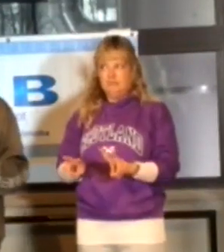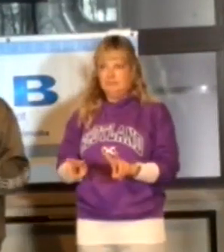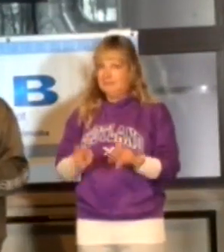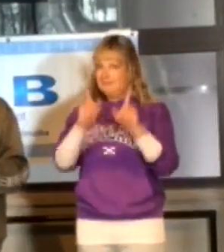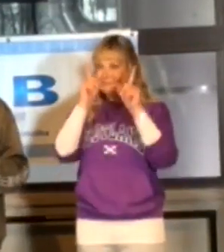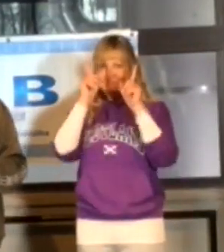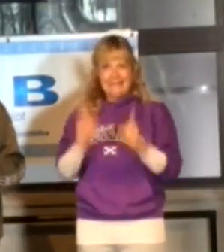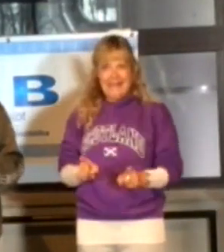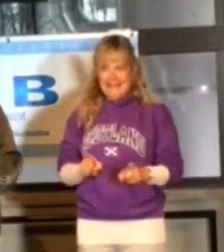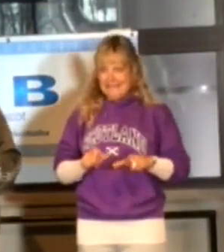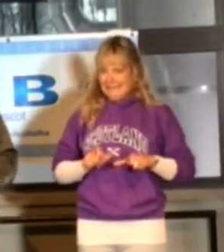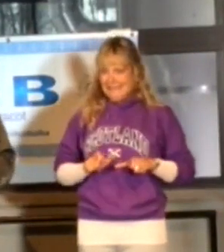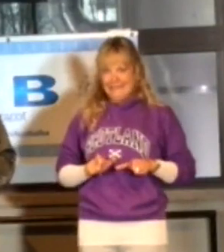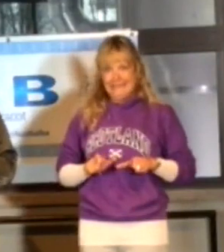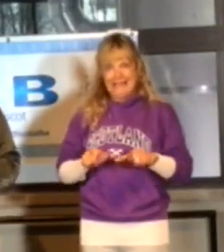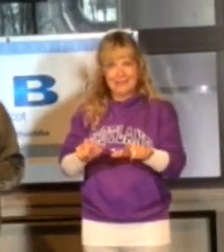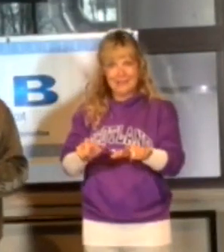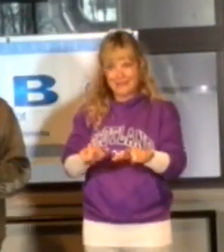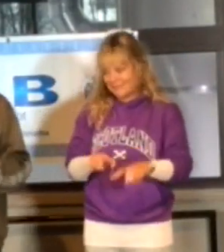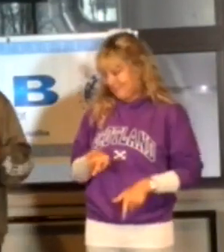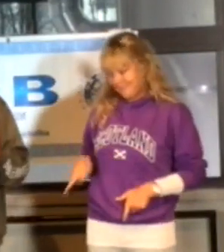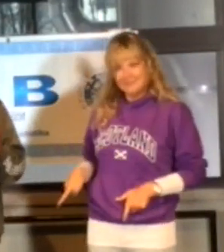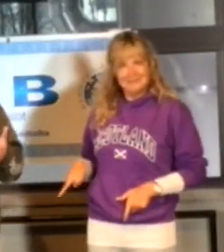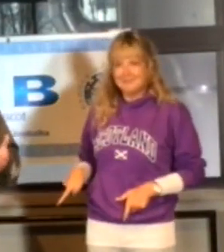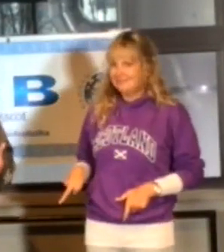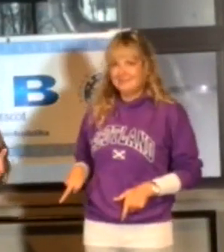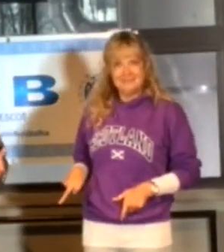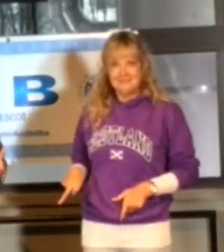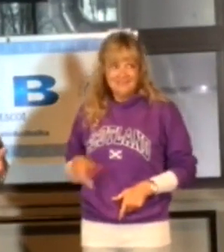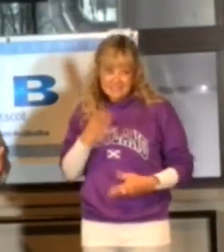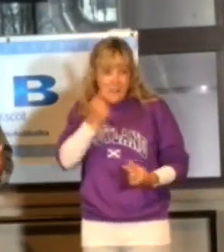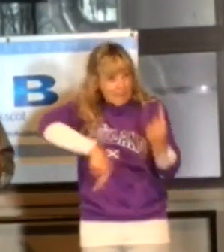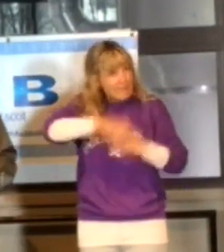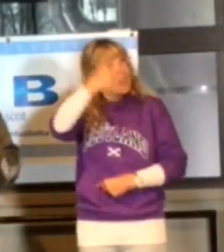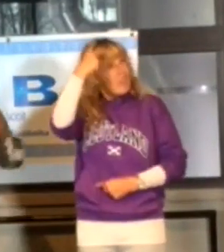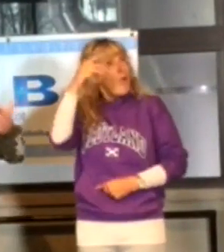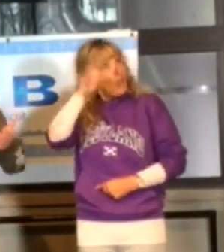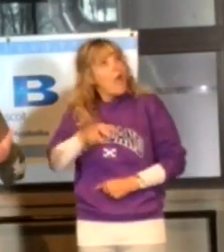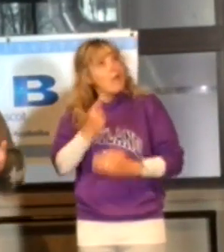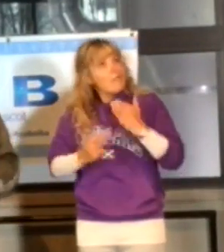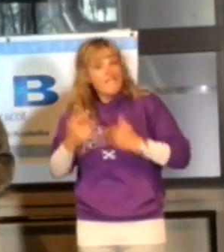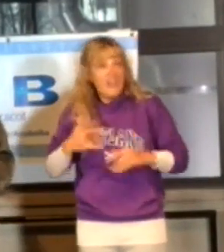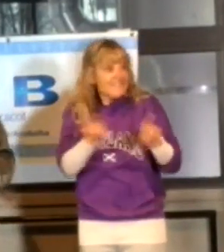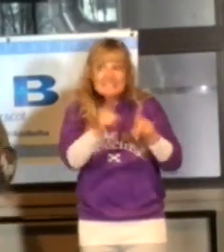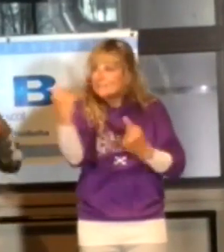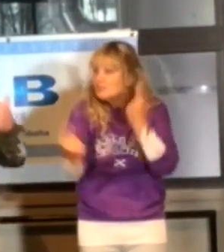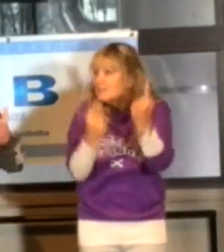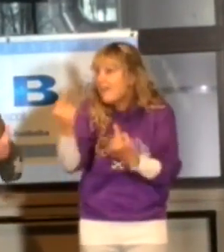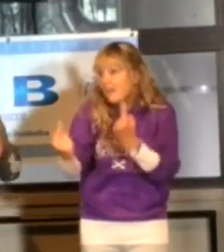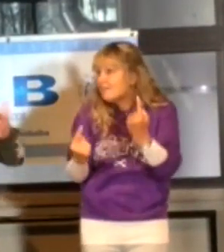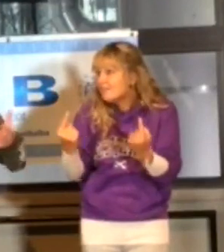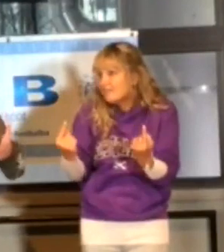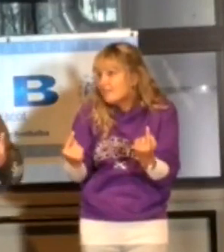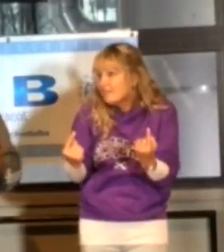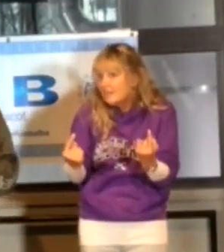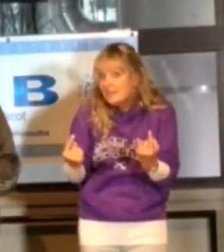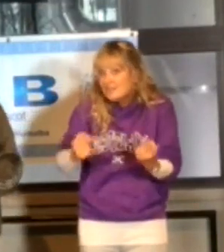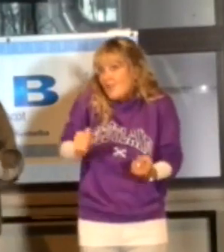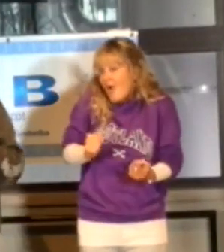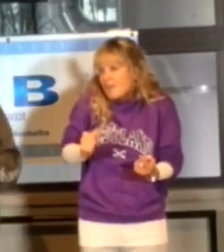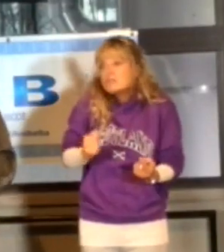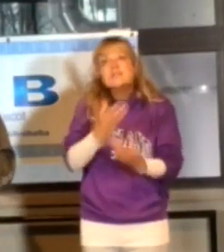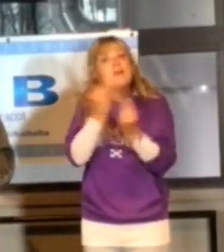more with this union. Some of us have always believed that. But there, as you've experienced, and as you need to experience even more so, there